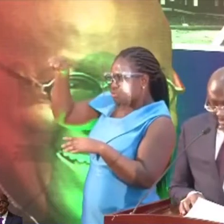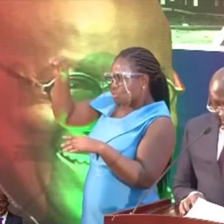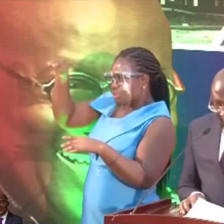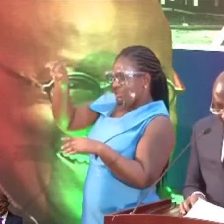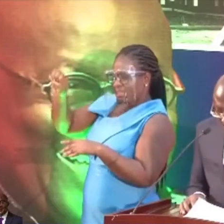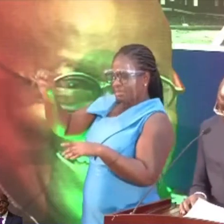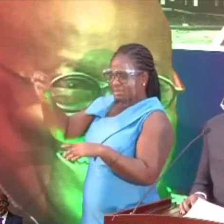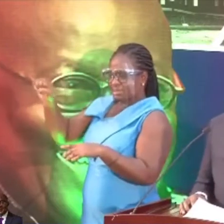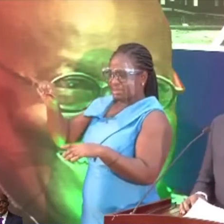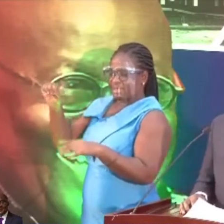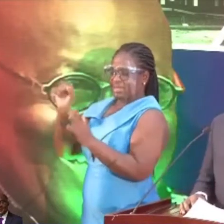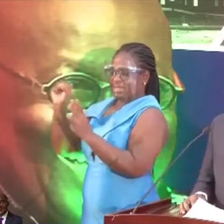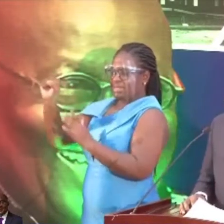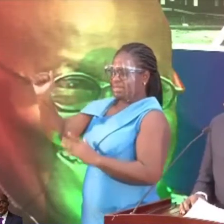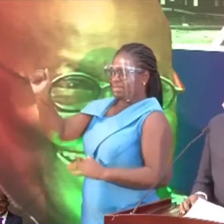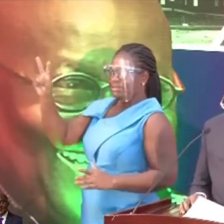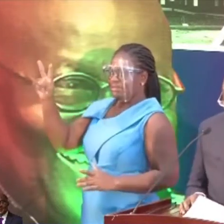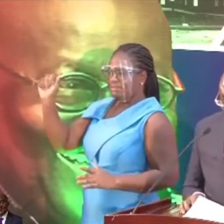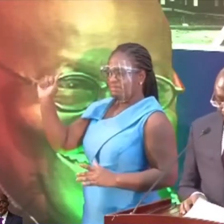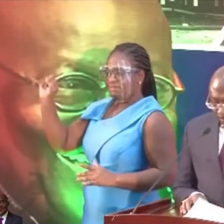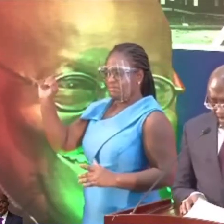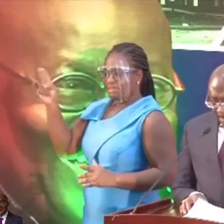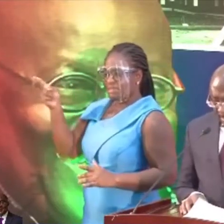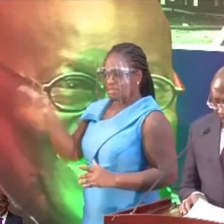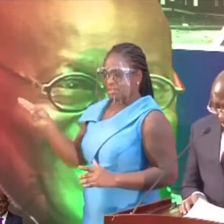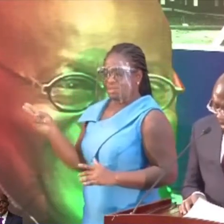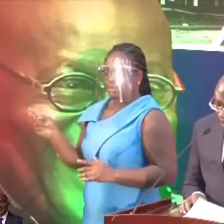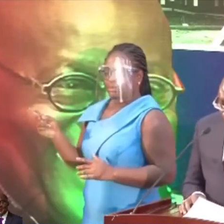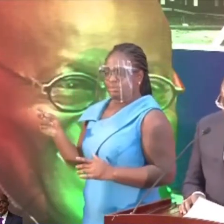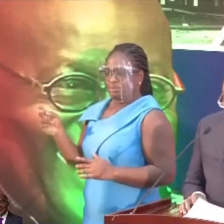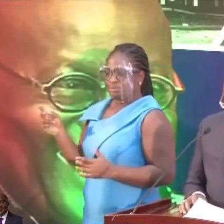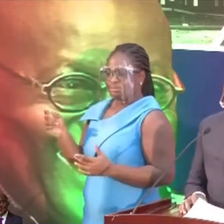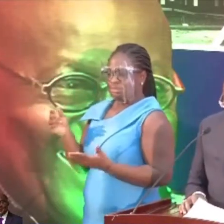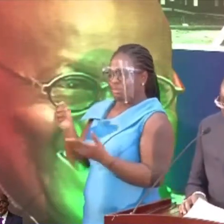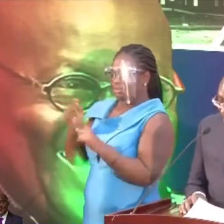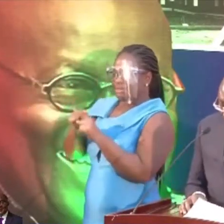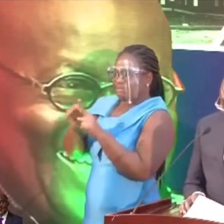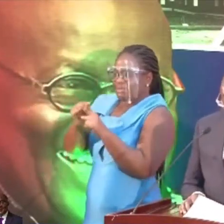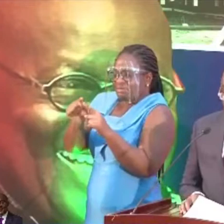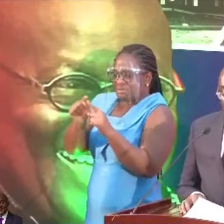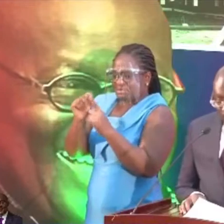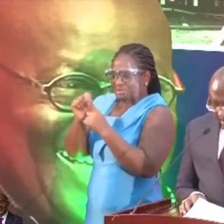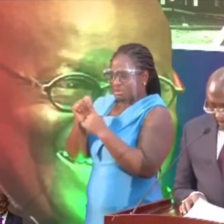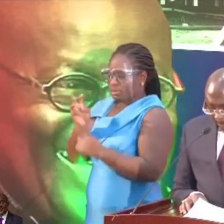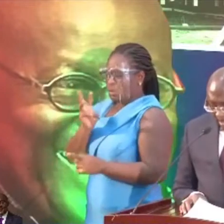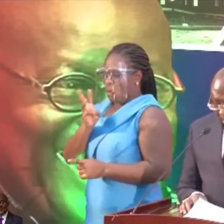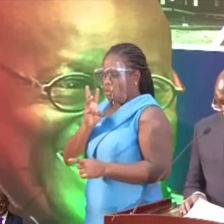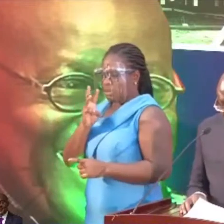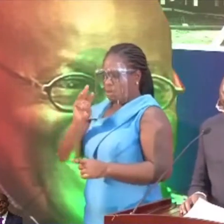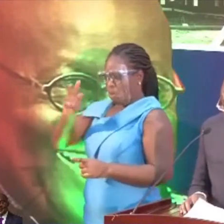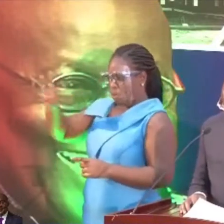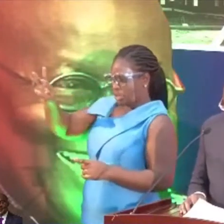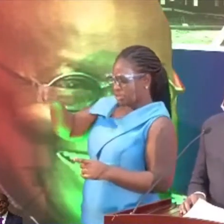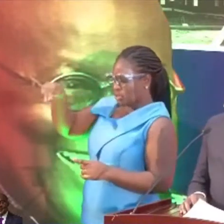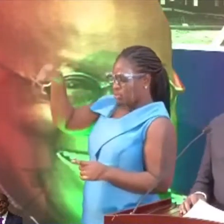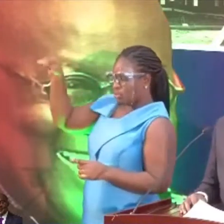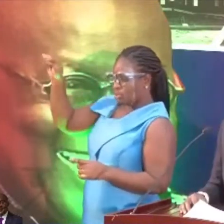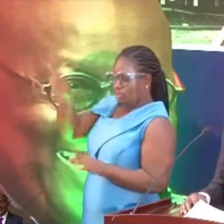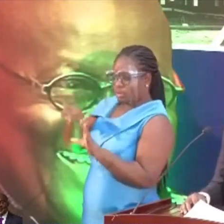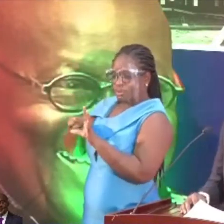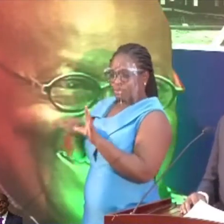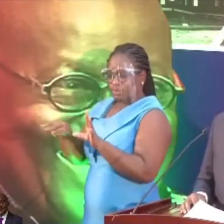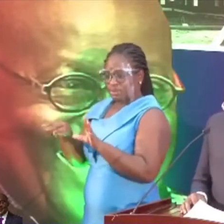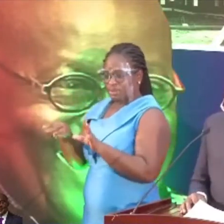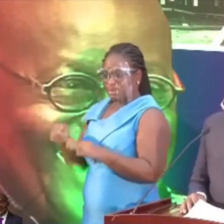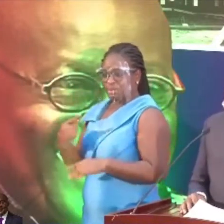and Savannah regions, Asempanaye, Osei-Kojokrom water systems in the western and western north regions, and